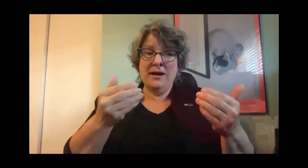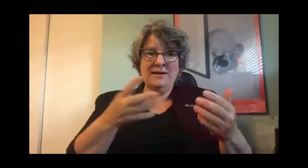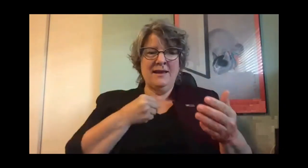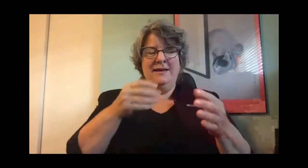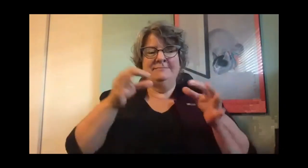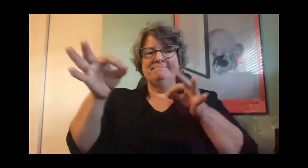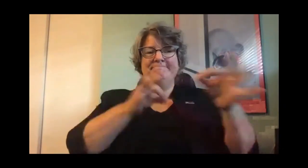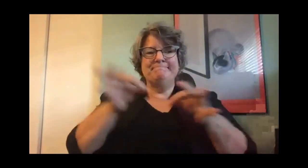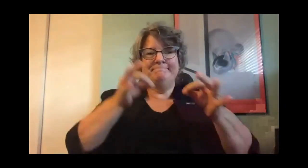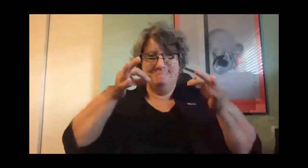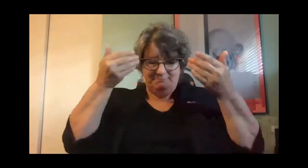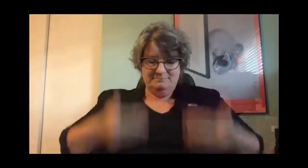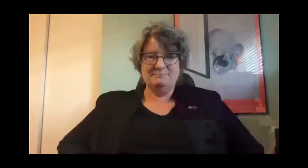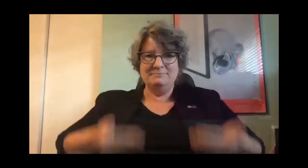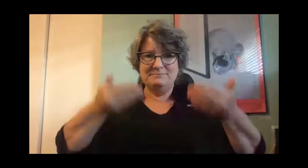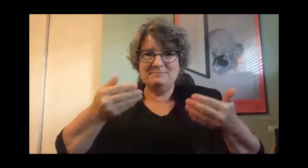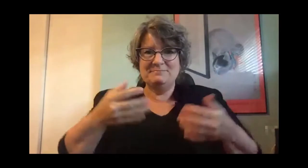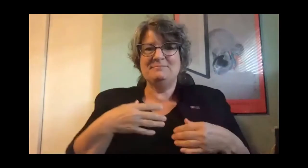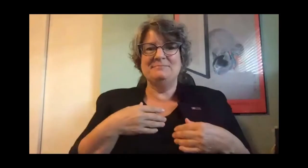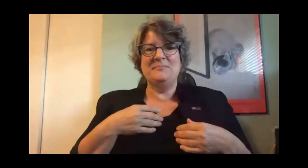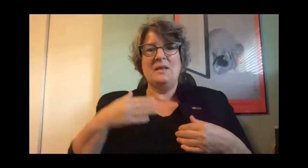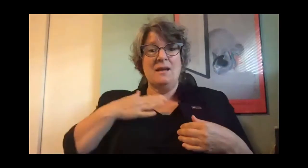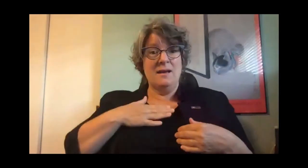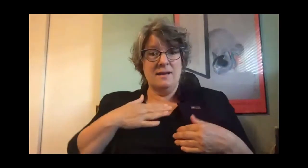And so I'm going to proceed and explain myself.